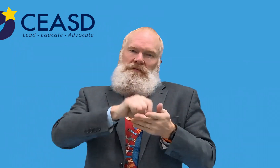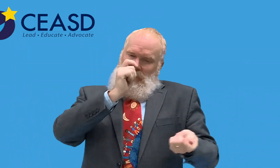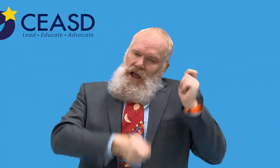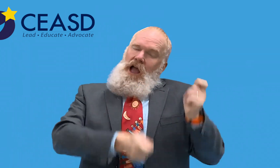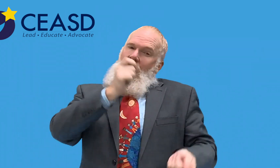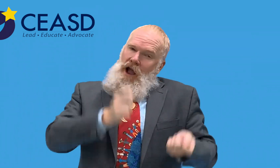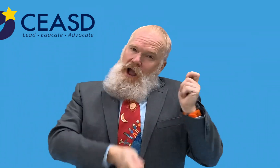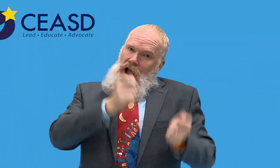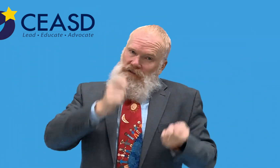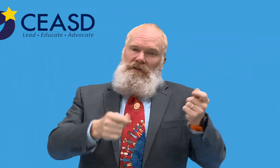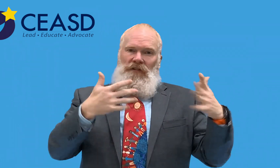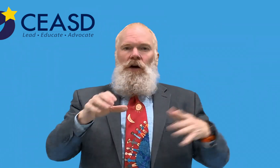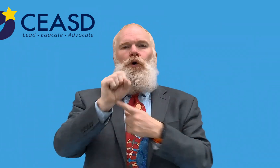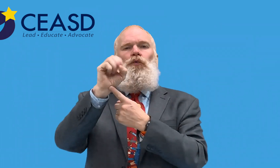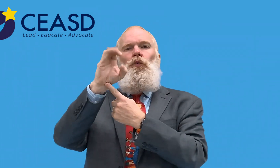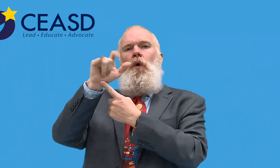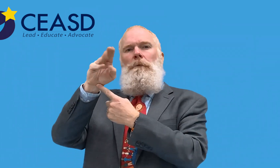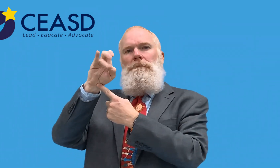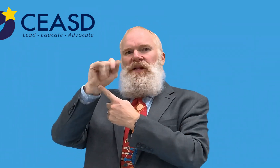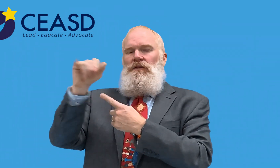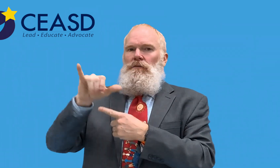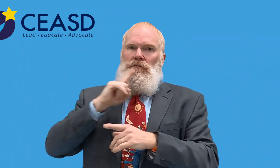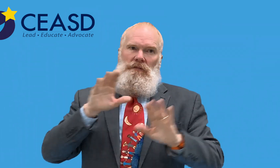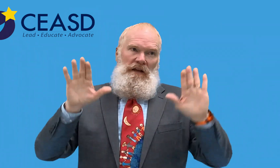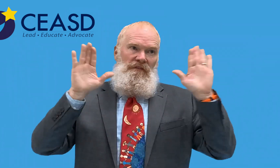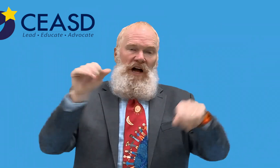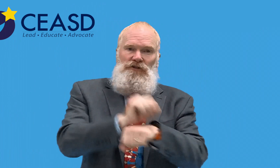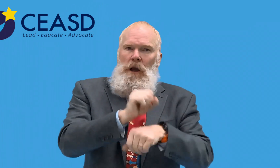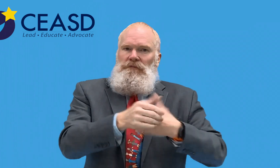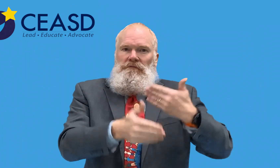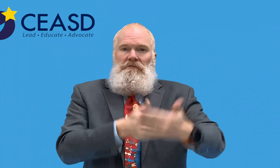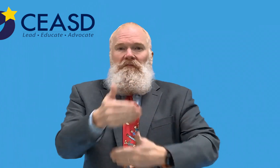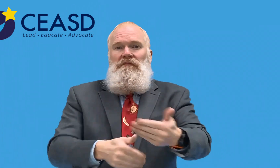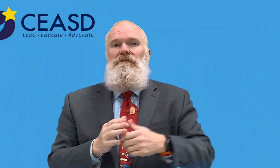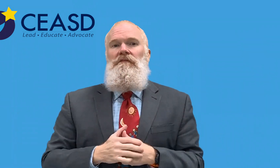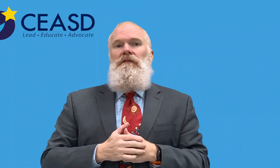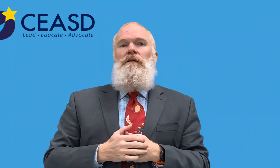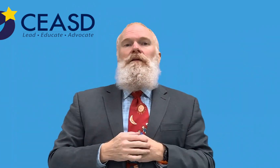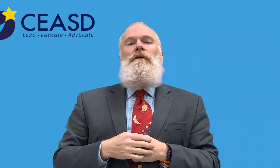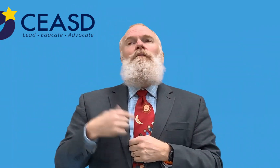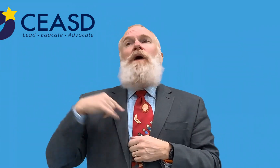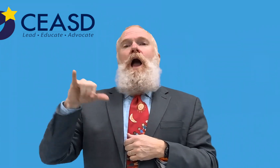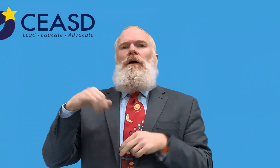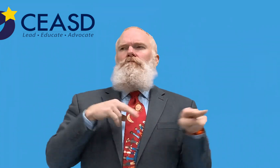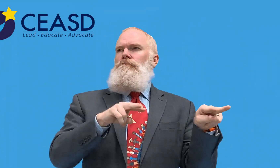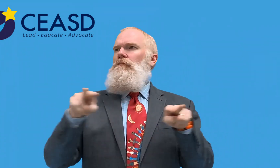bring to improvement to better schools, enabling these children to succeed. In addition, we have developed a new logo